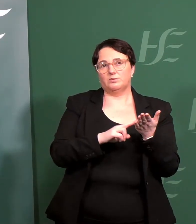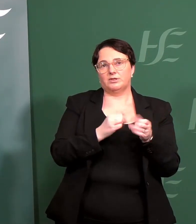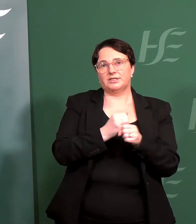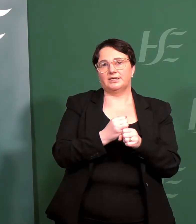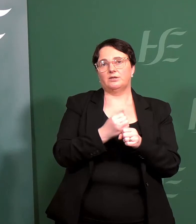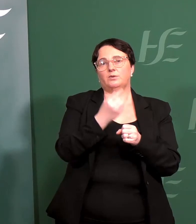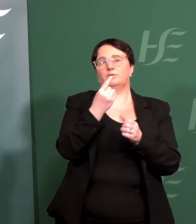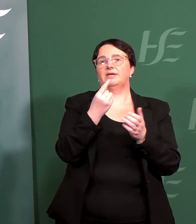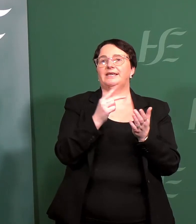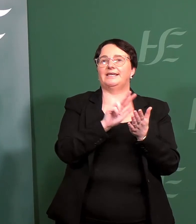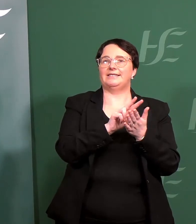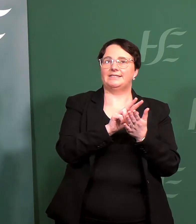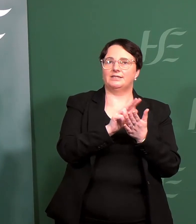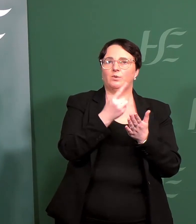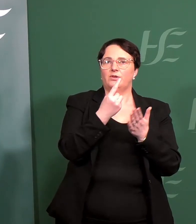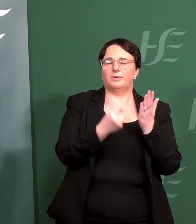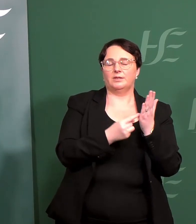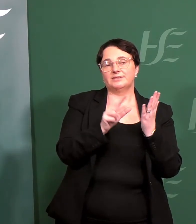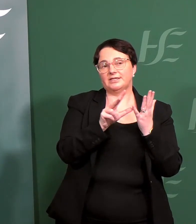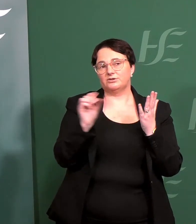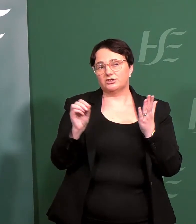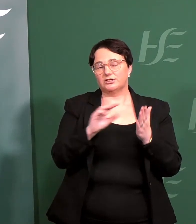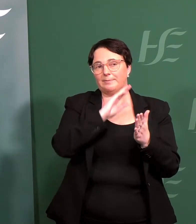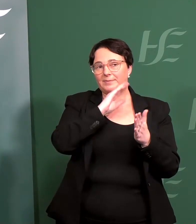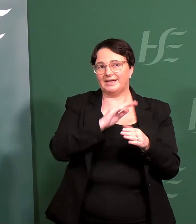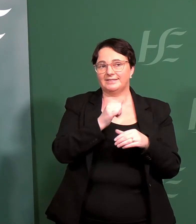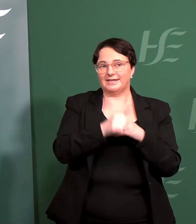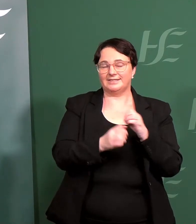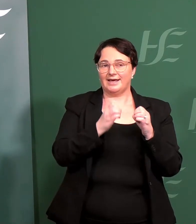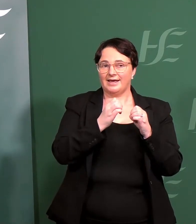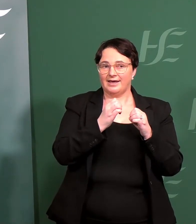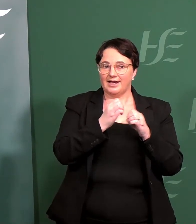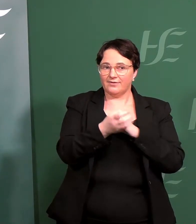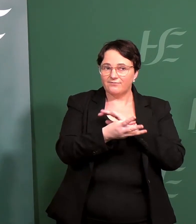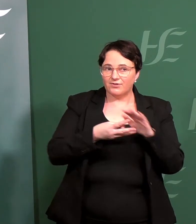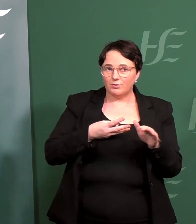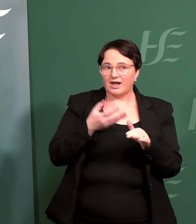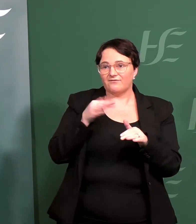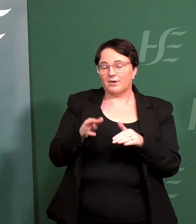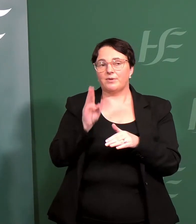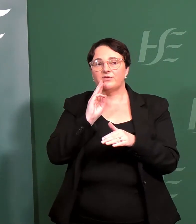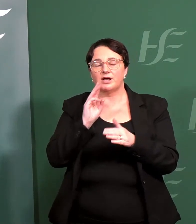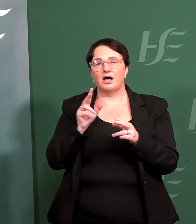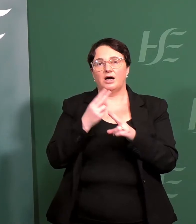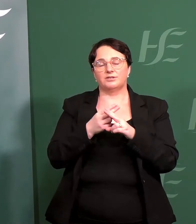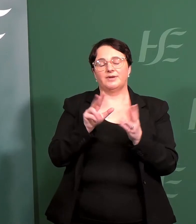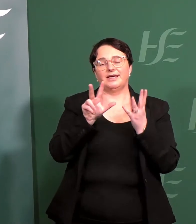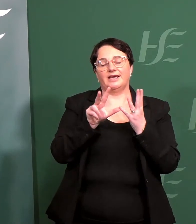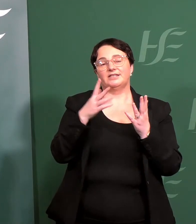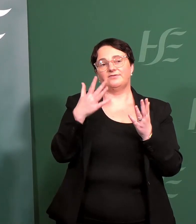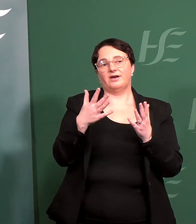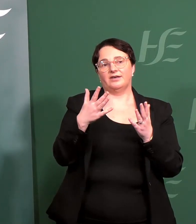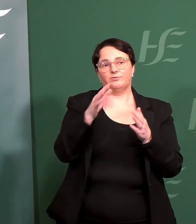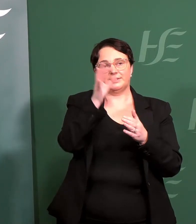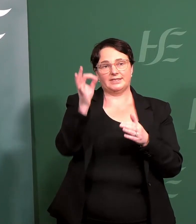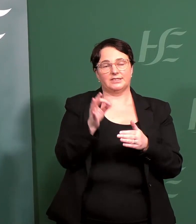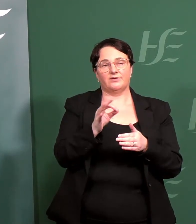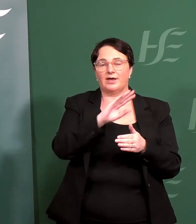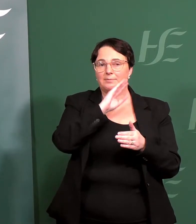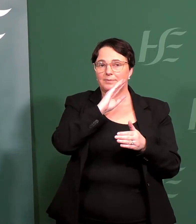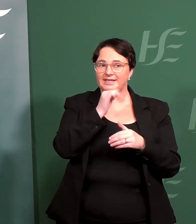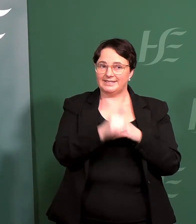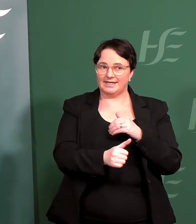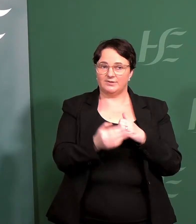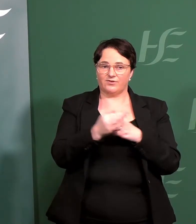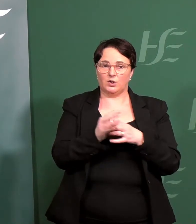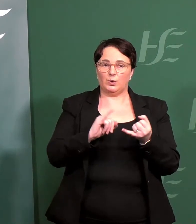1,800 bed days per week from the private health system. And of that, 85% of those bed days were for